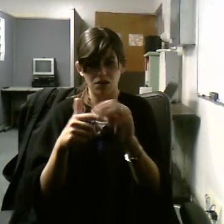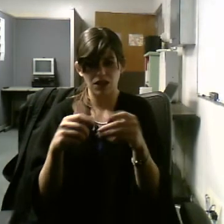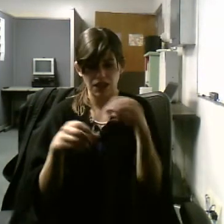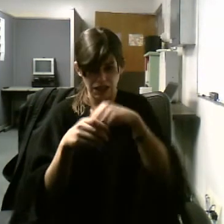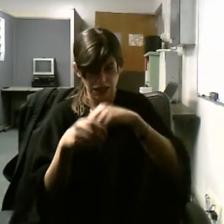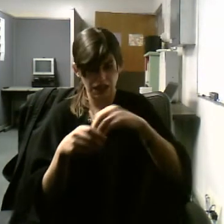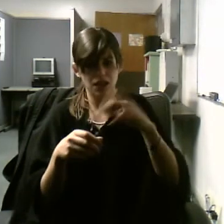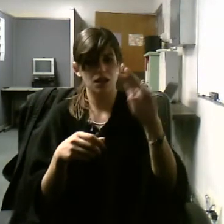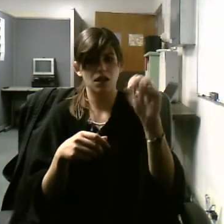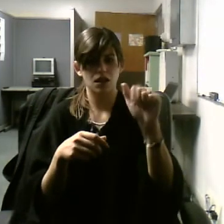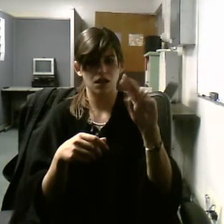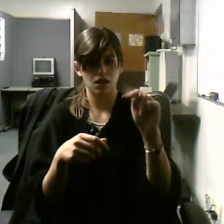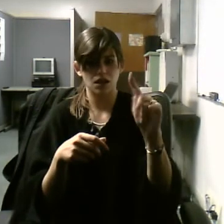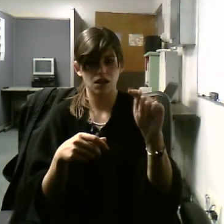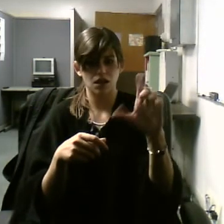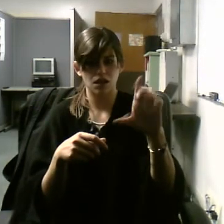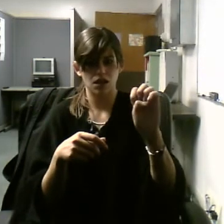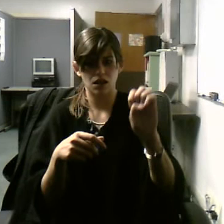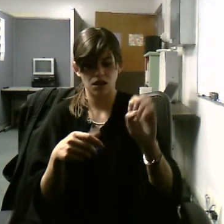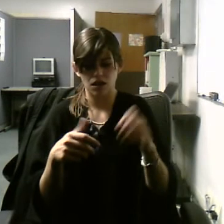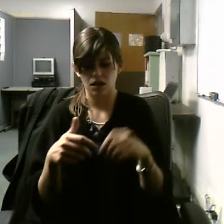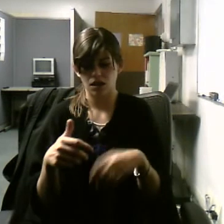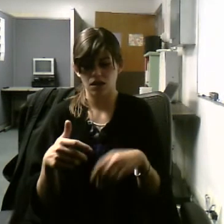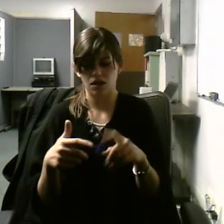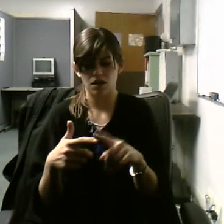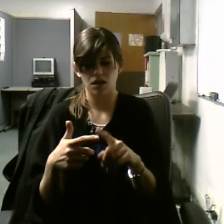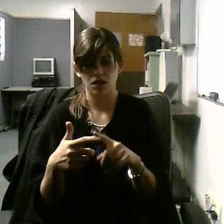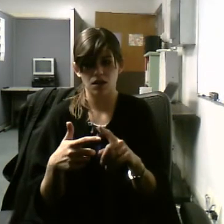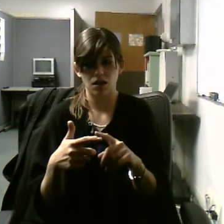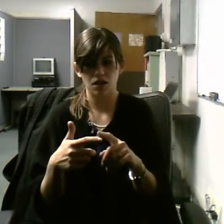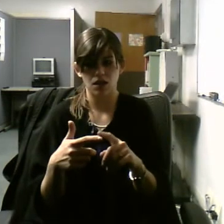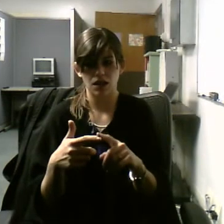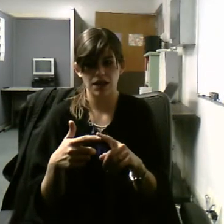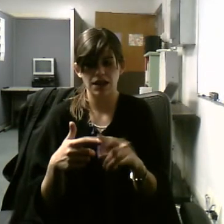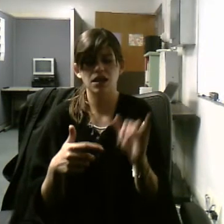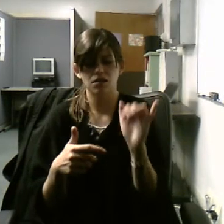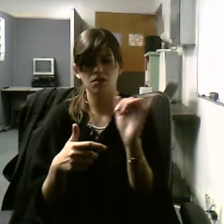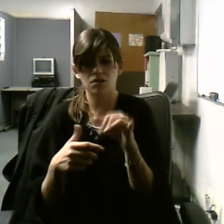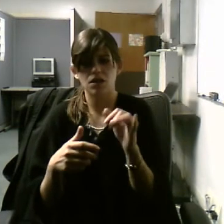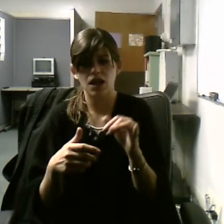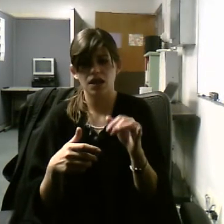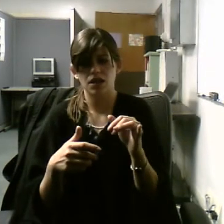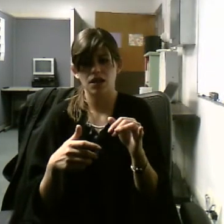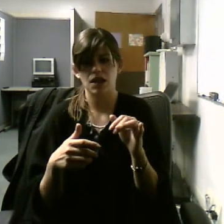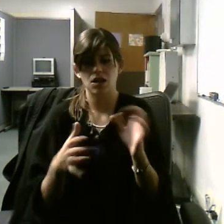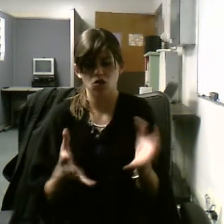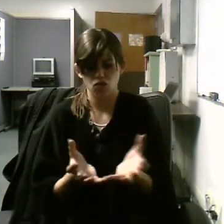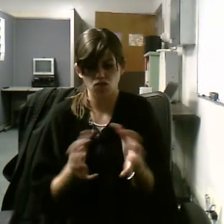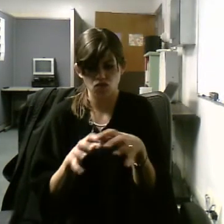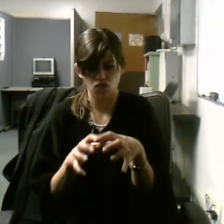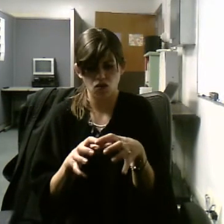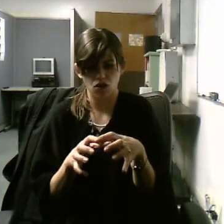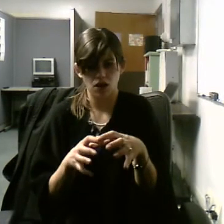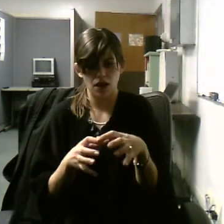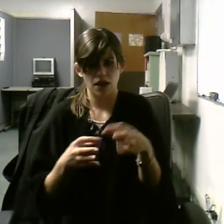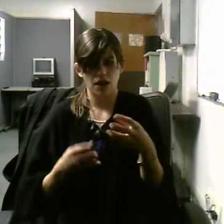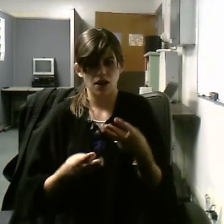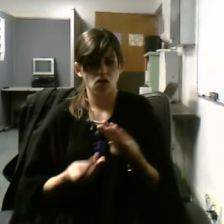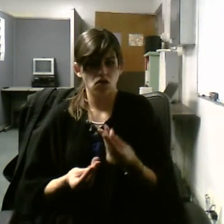This layer is different from the asthenosphere because it is solid and it does not flow. Below the